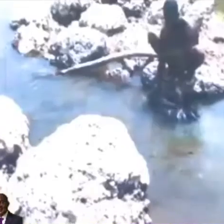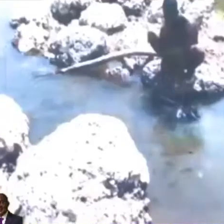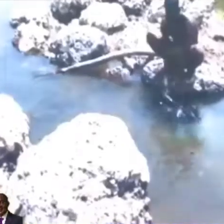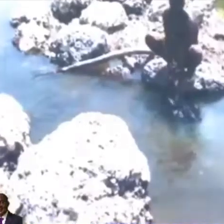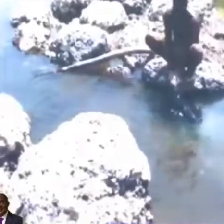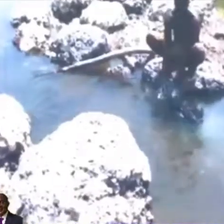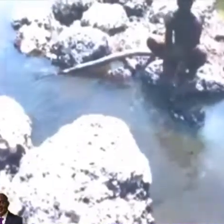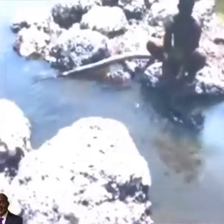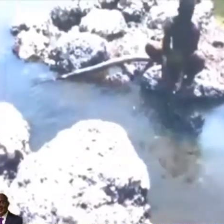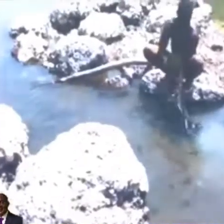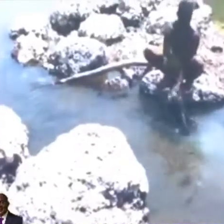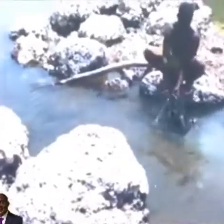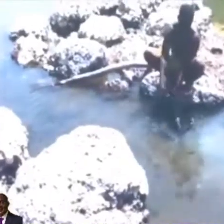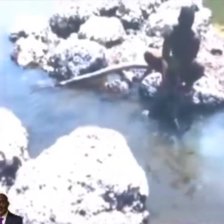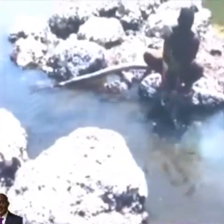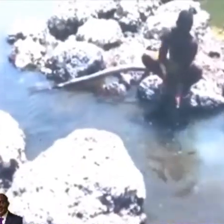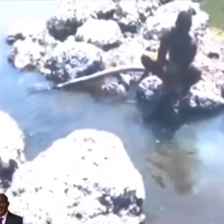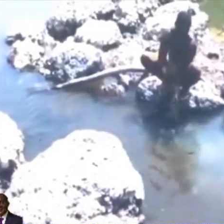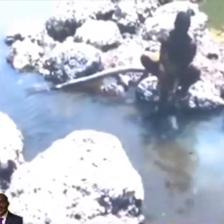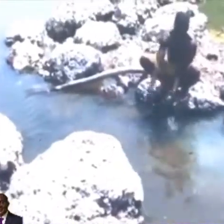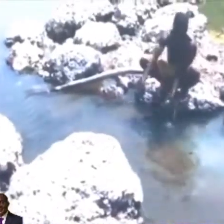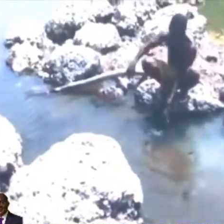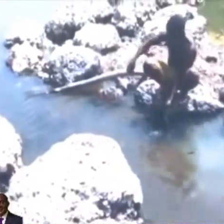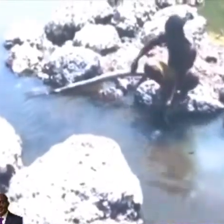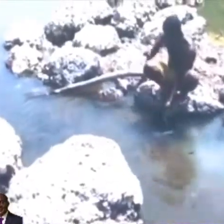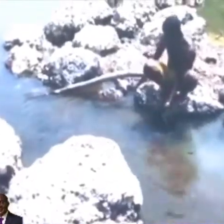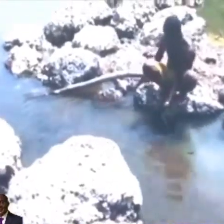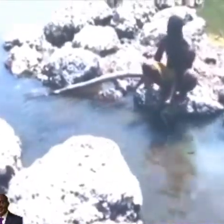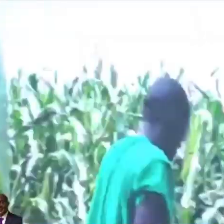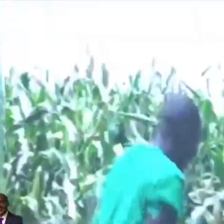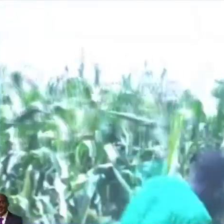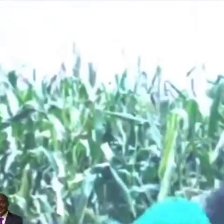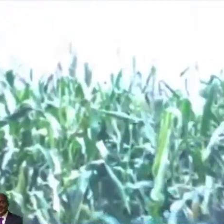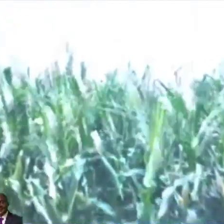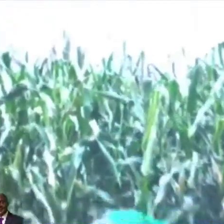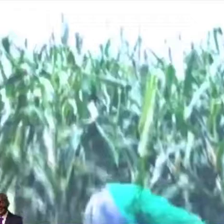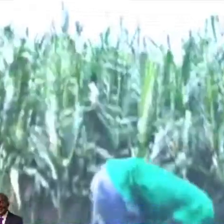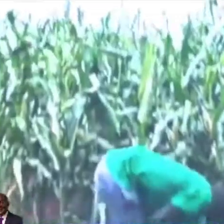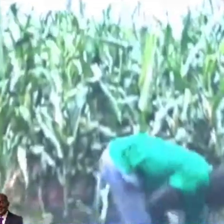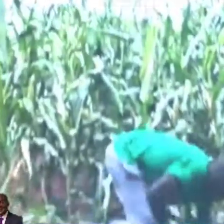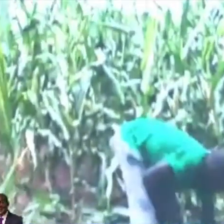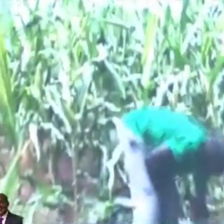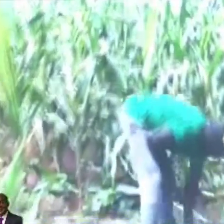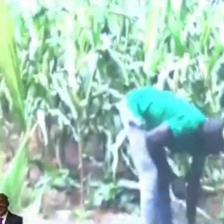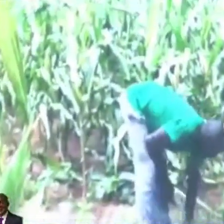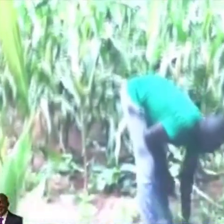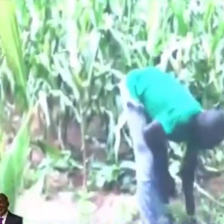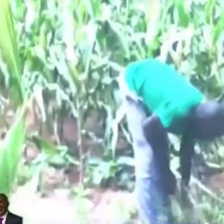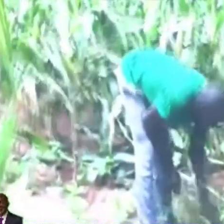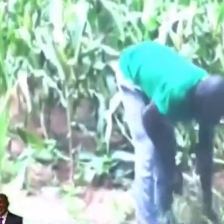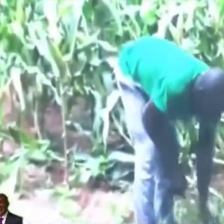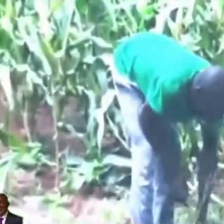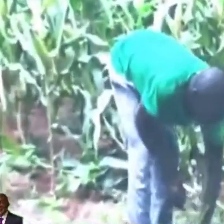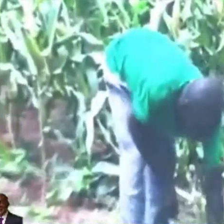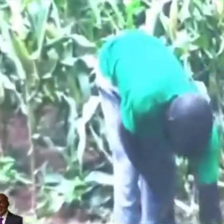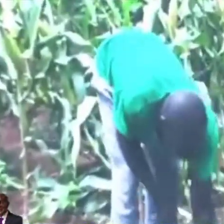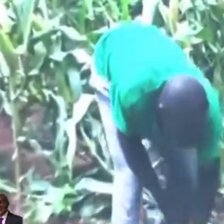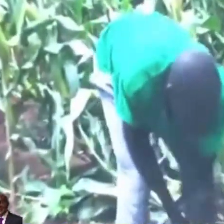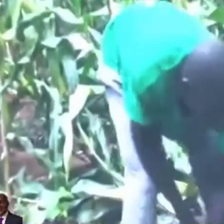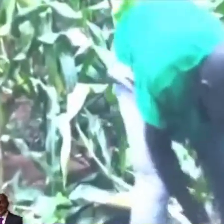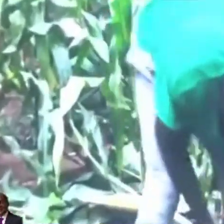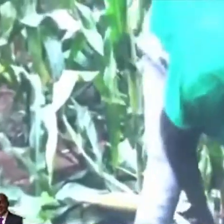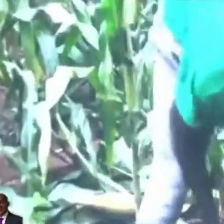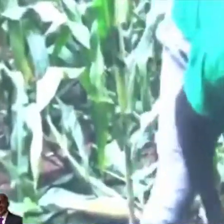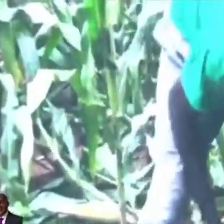livelihood for farmers who decide to down their tools completely during the dry season. Because of this,